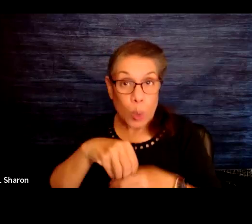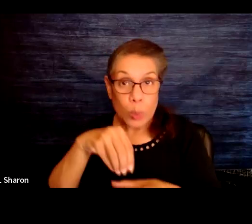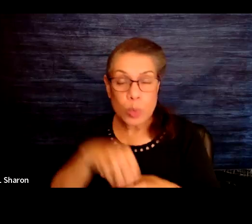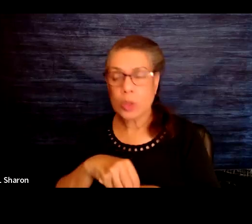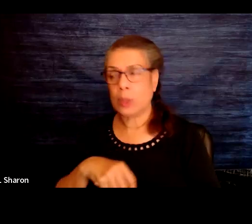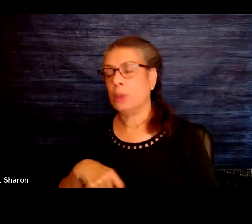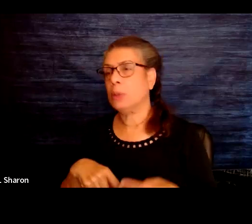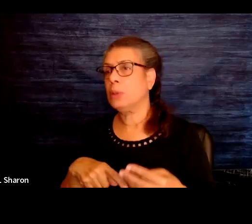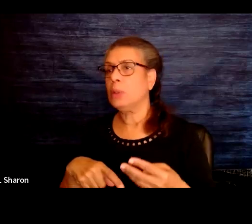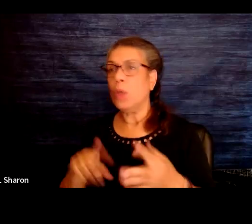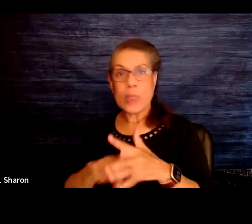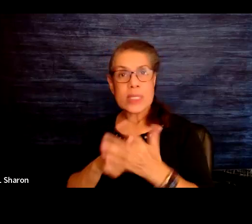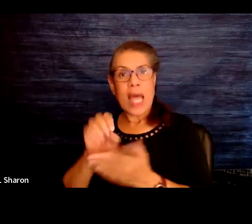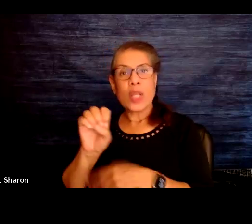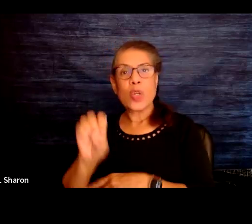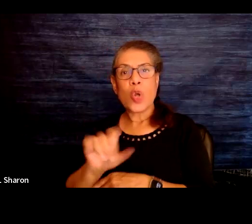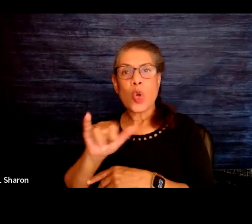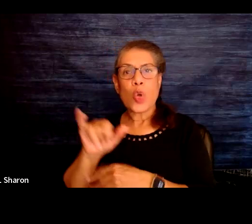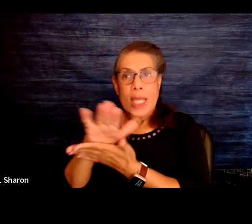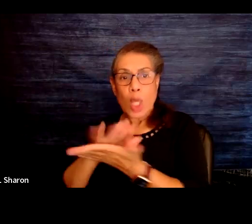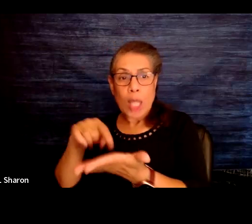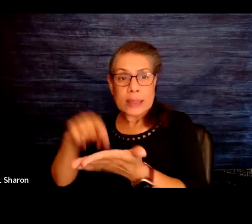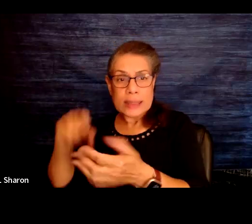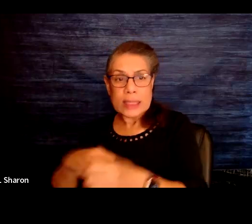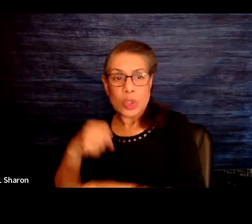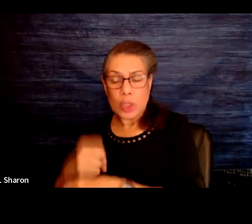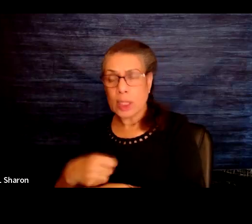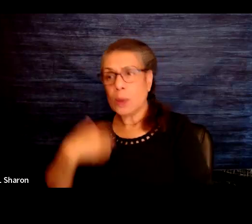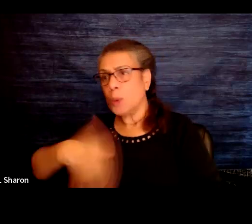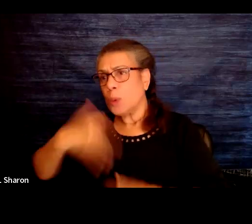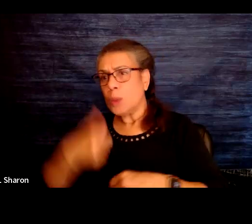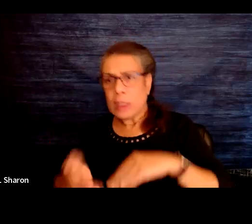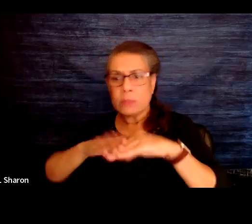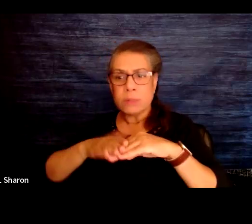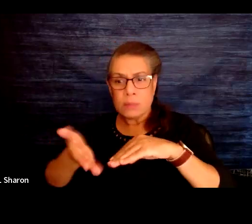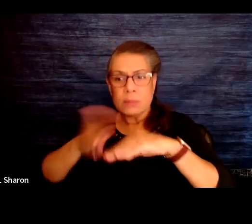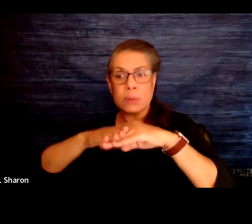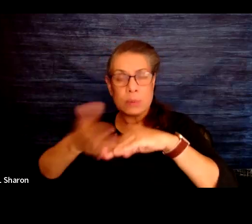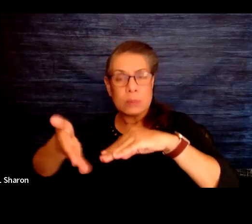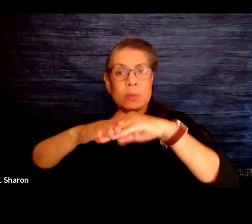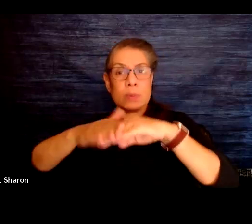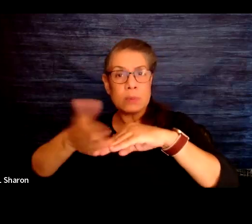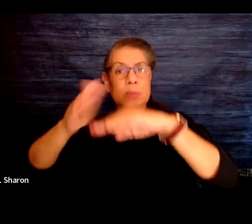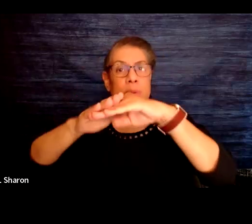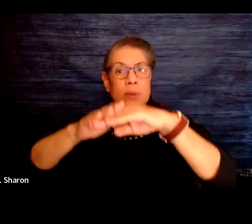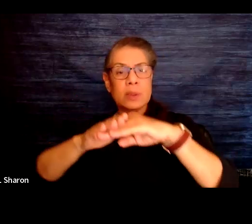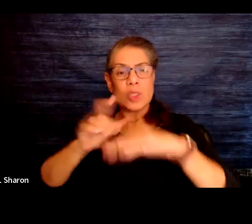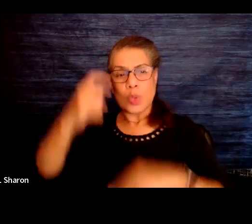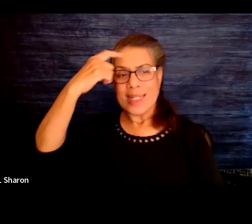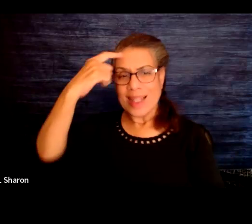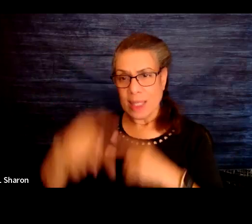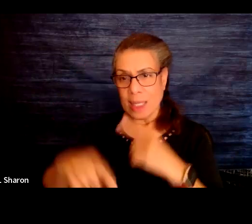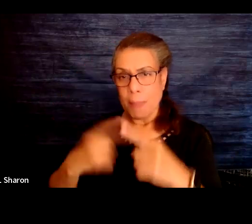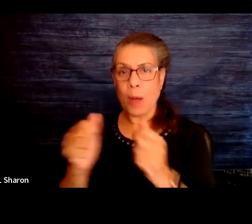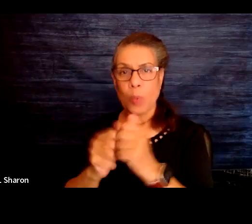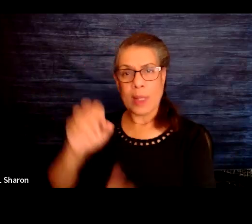inclusion. We started early college this year. So there are a lot of layers that one needs to think about